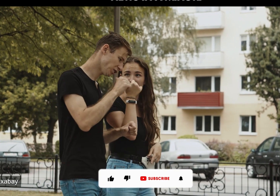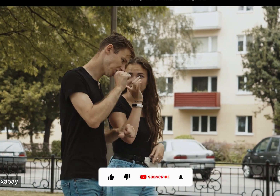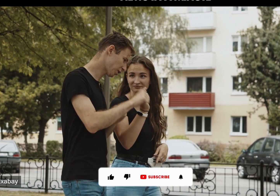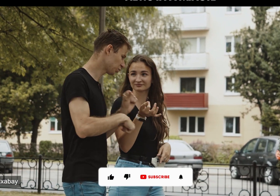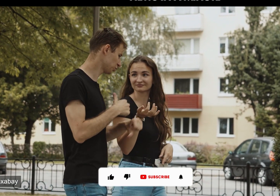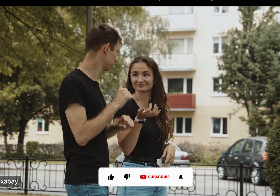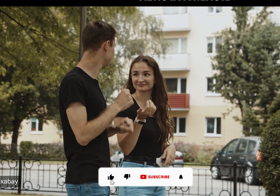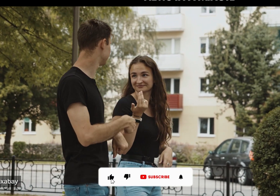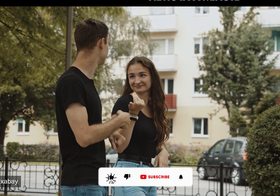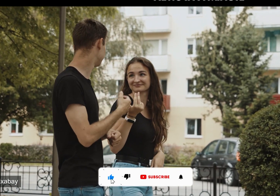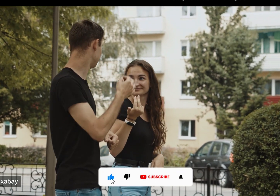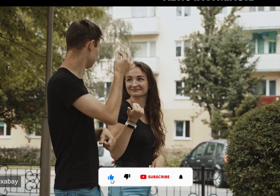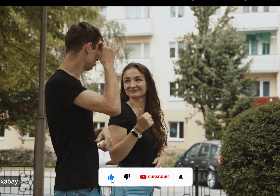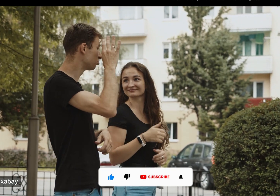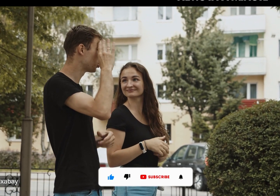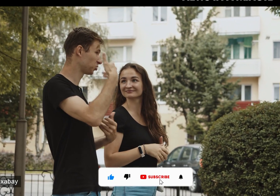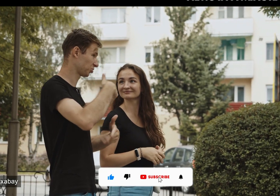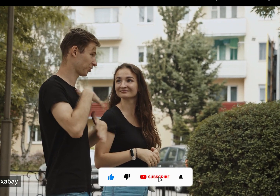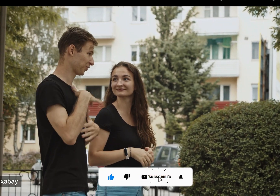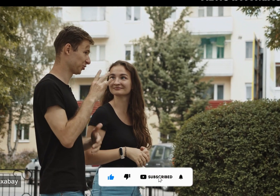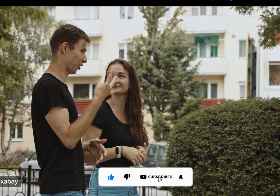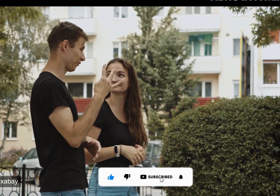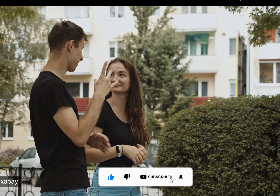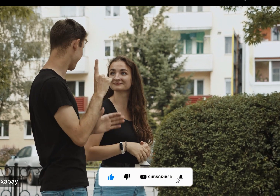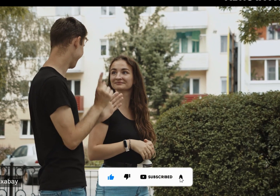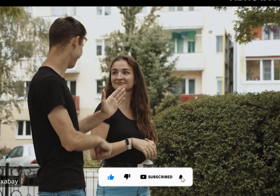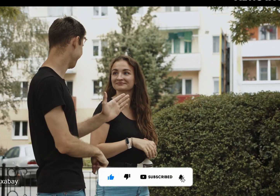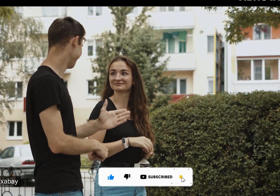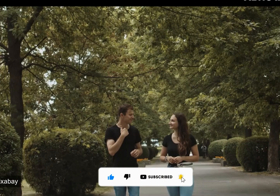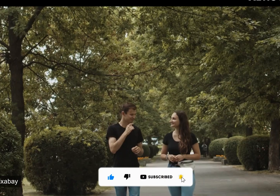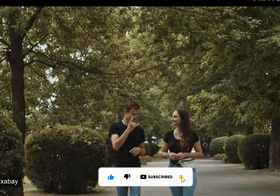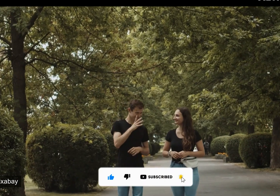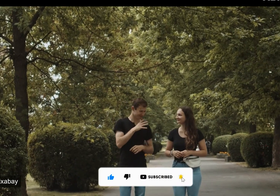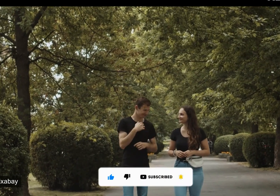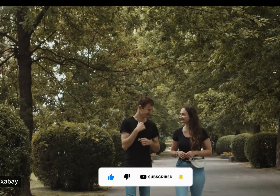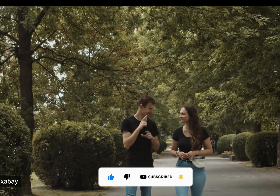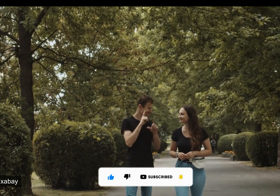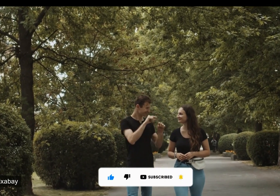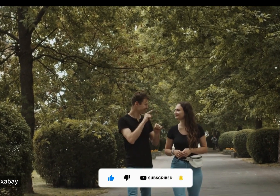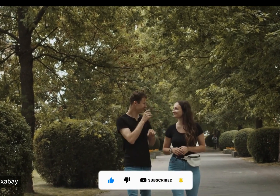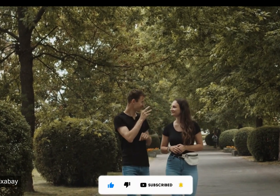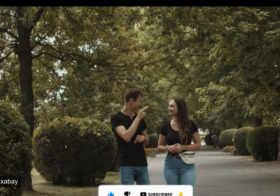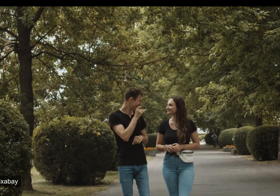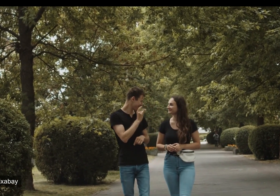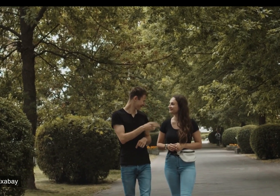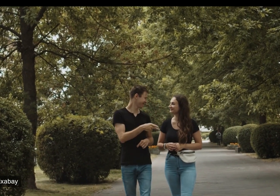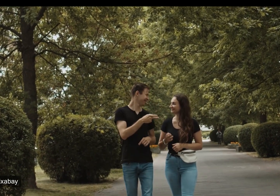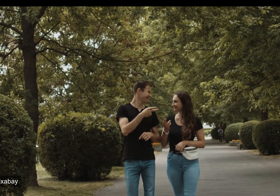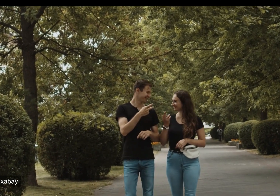official language of the country has been unanimously passed by the National Assembly. According to Eyewitness News, the Constitution 18th Amendment Bill